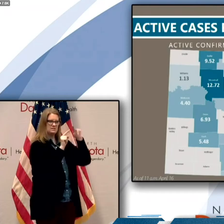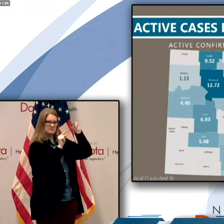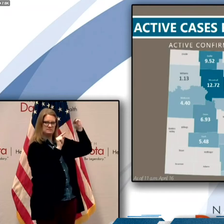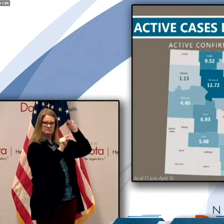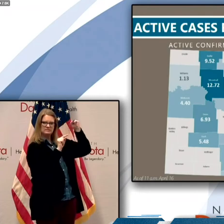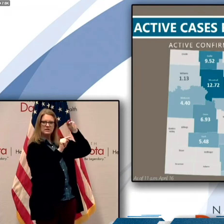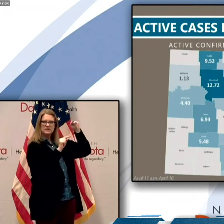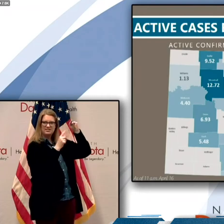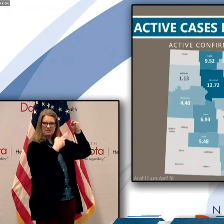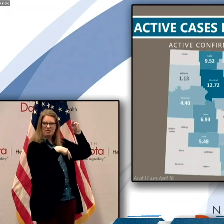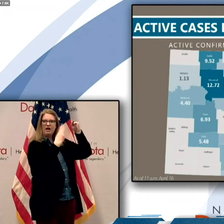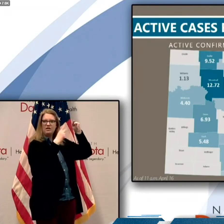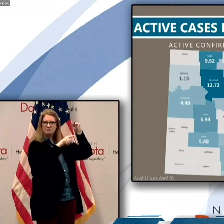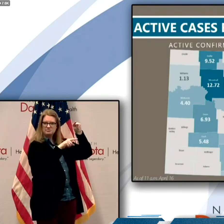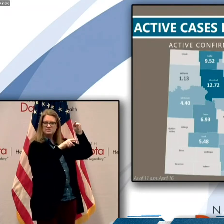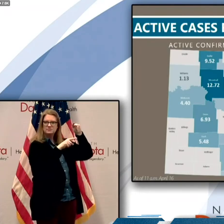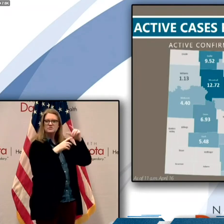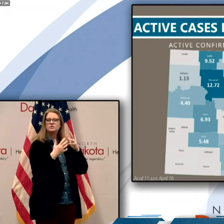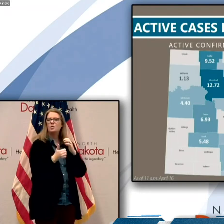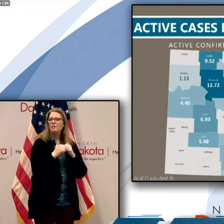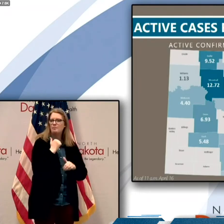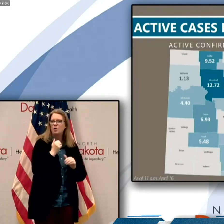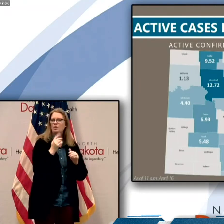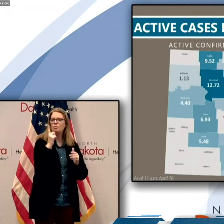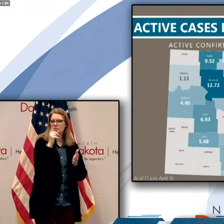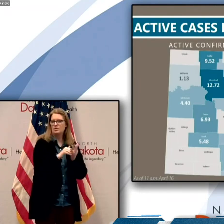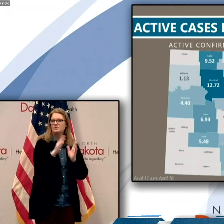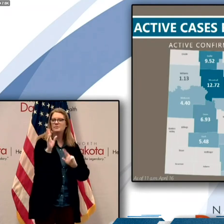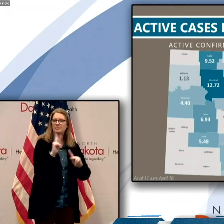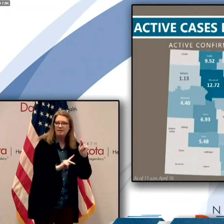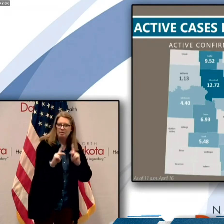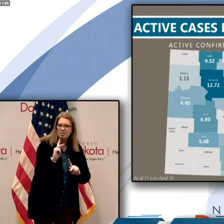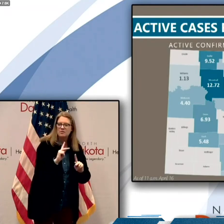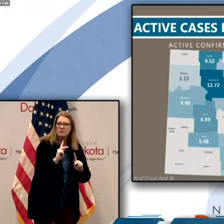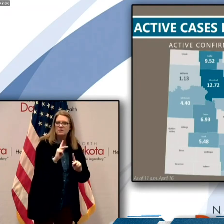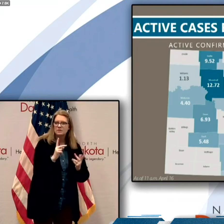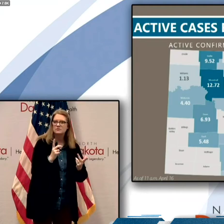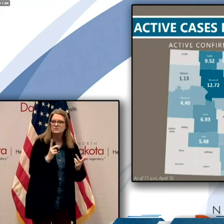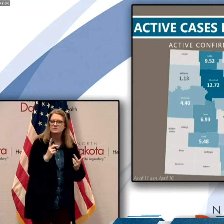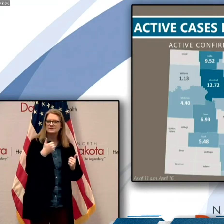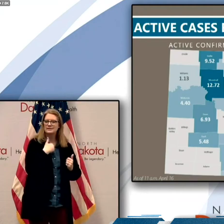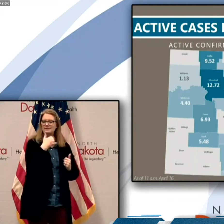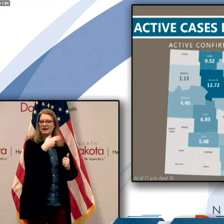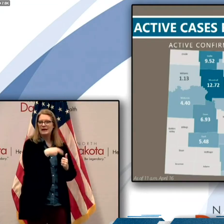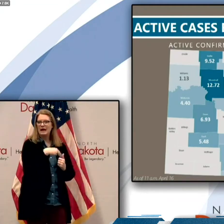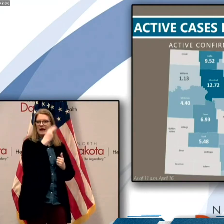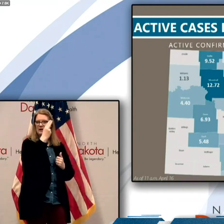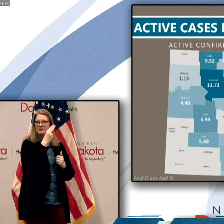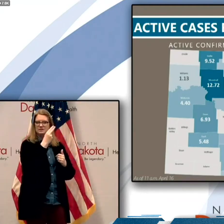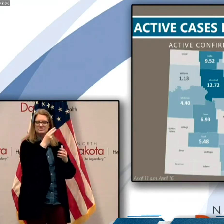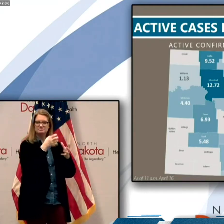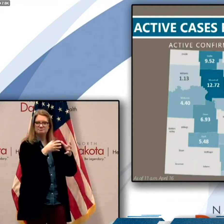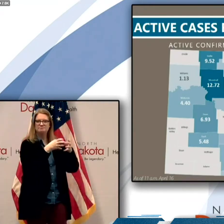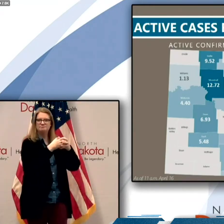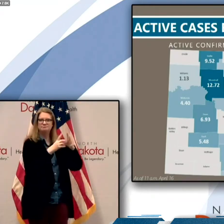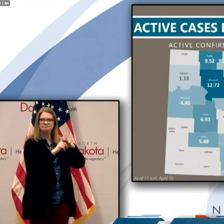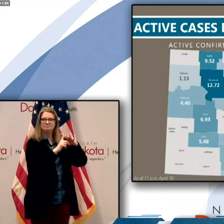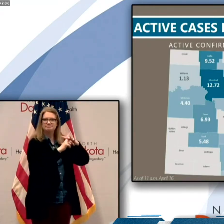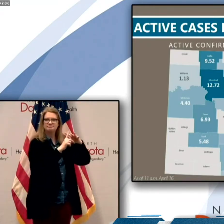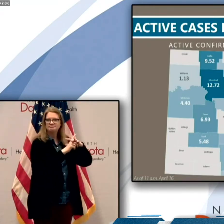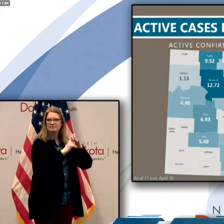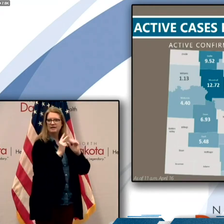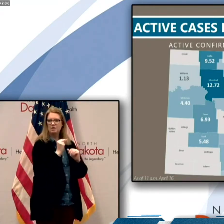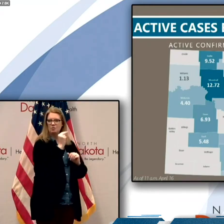substantially higher. So again, on a per capita basis, we've got a higher concentrations in the Northwest.